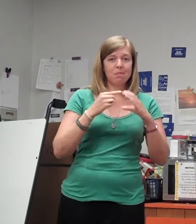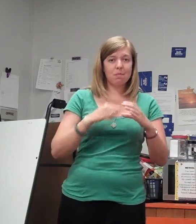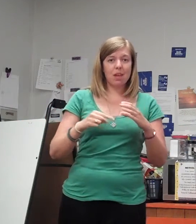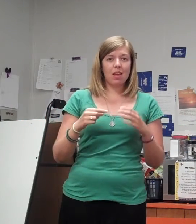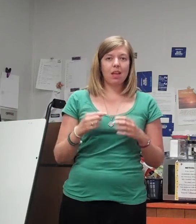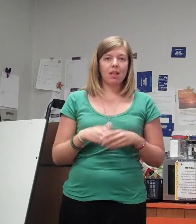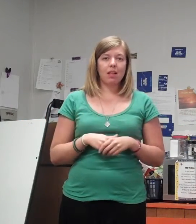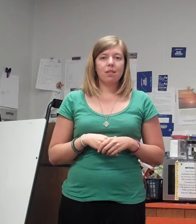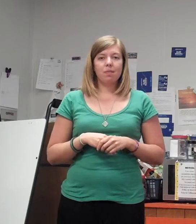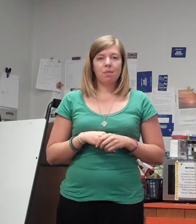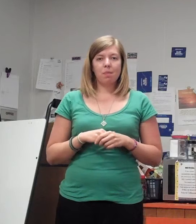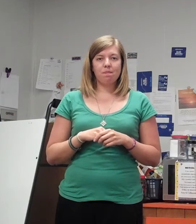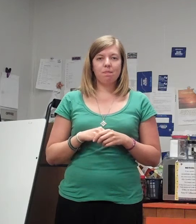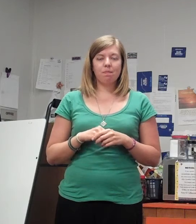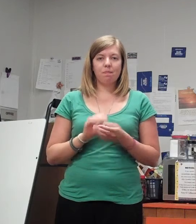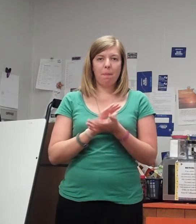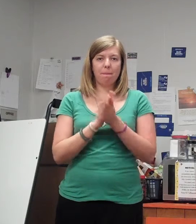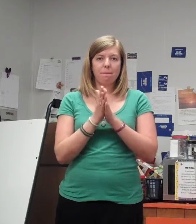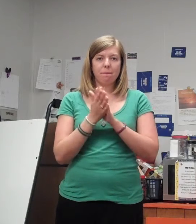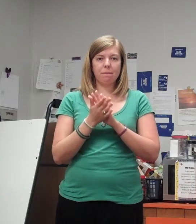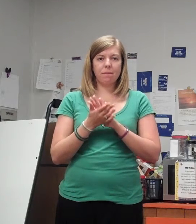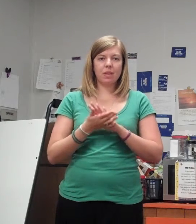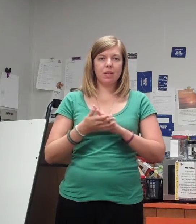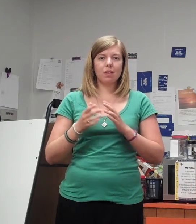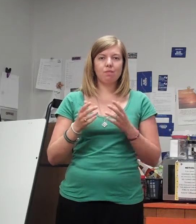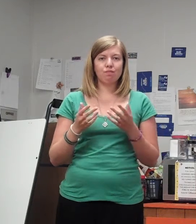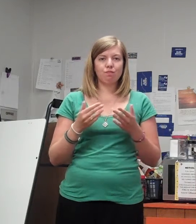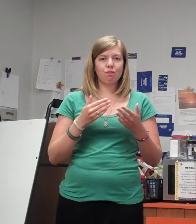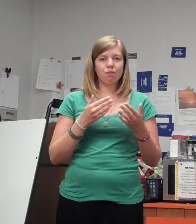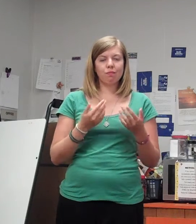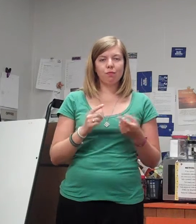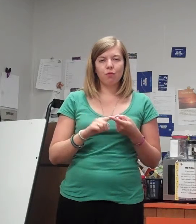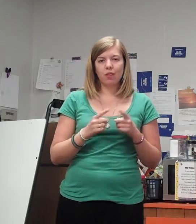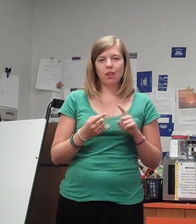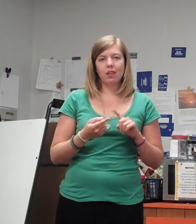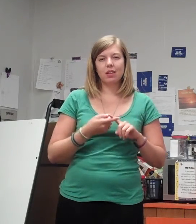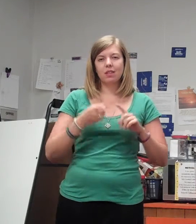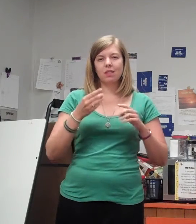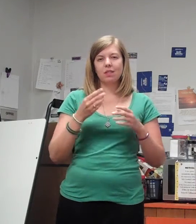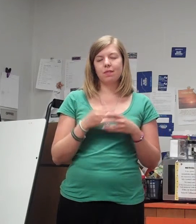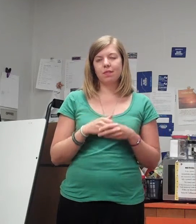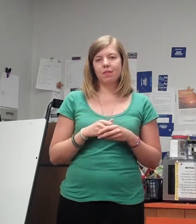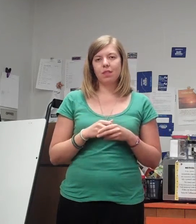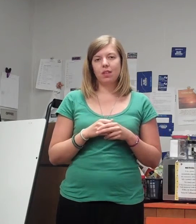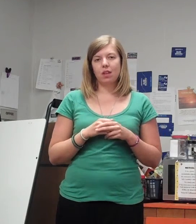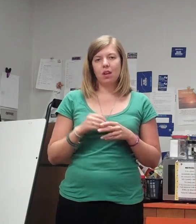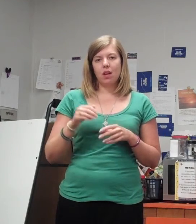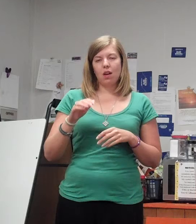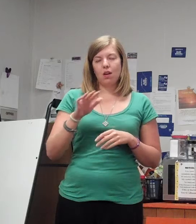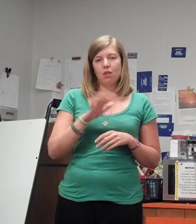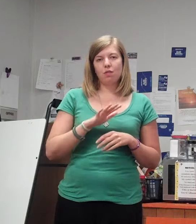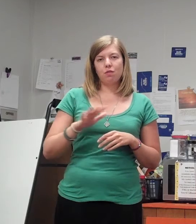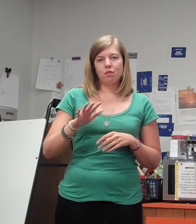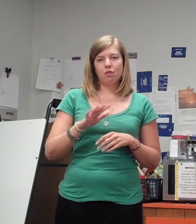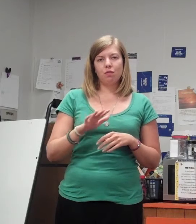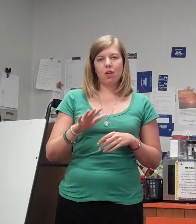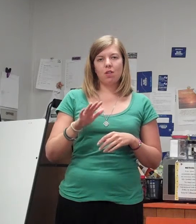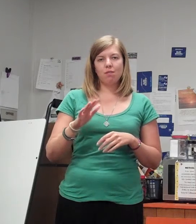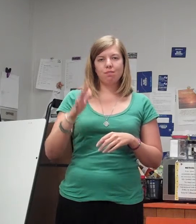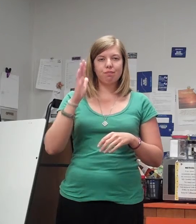phone conferences before we went, because right about that time when we were going, there was a huge flu